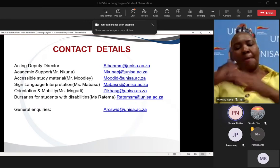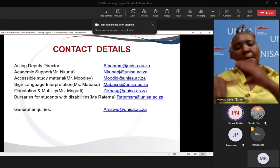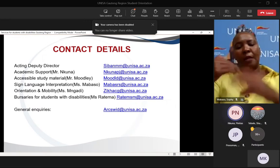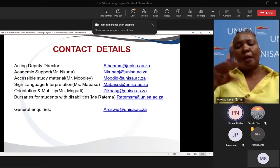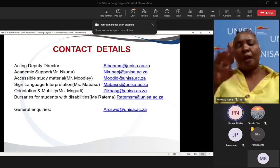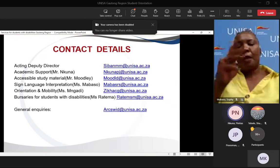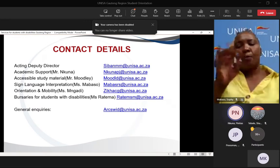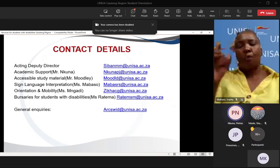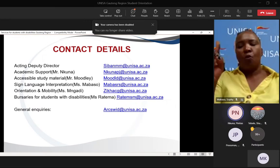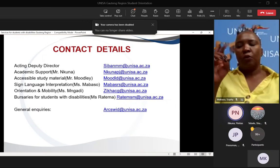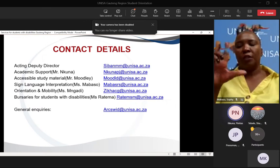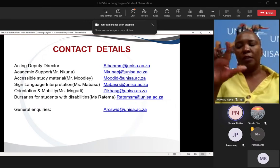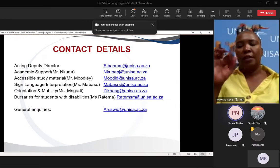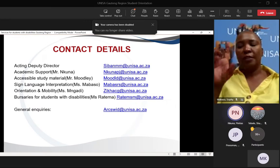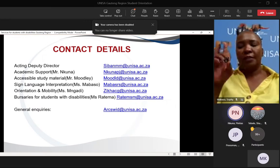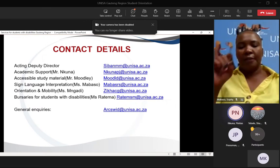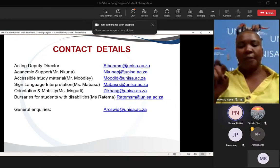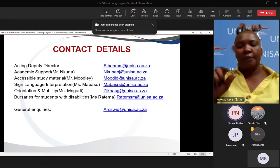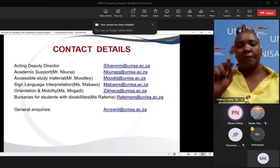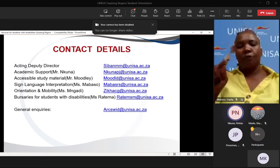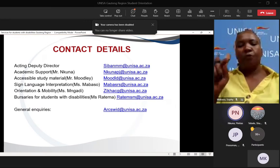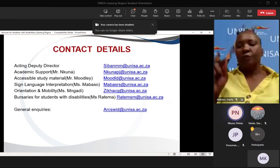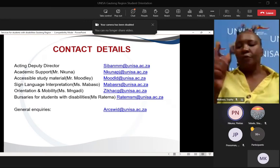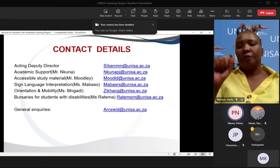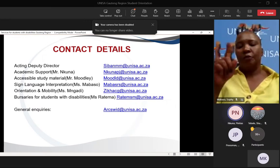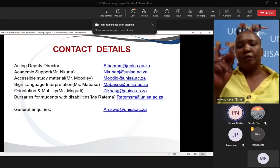Moo DLT unisa.ac.za